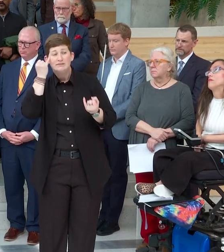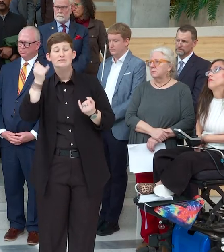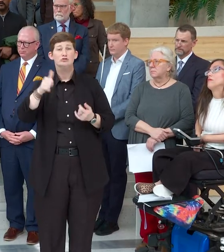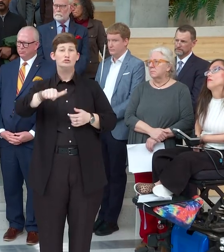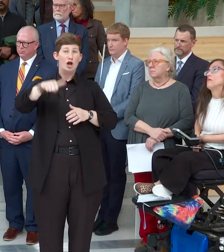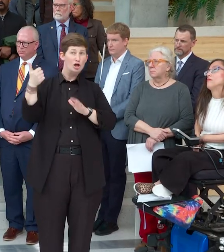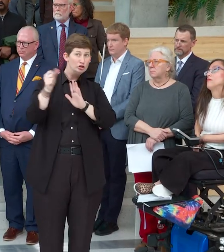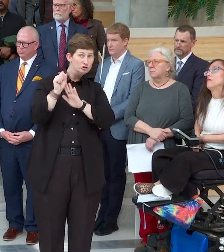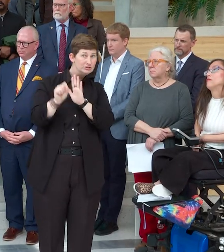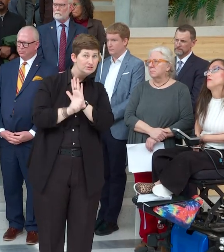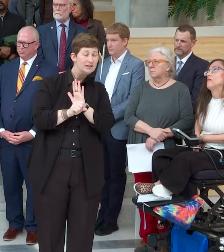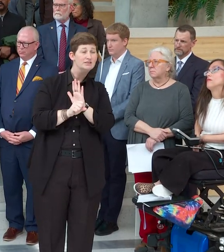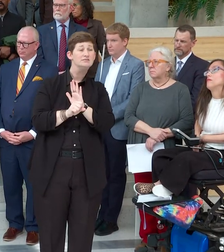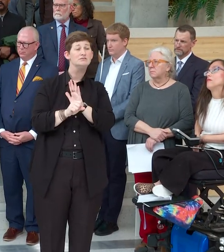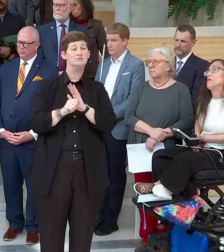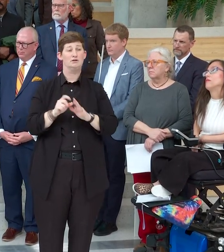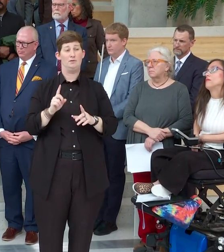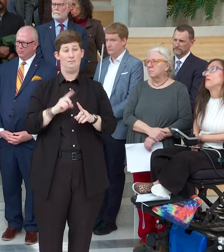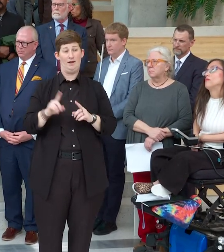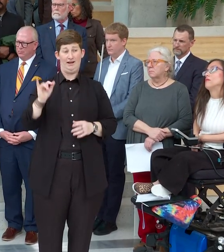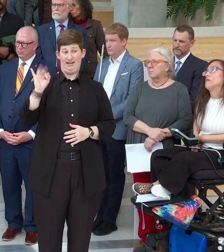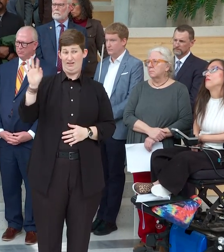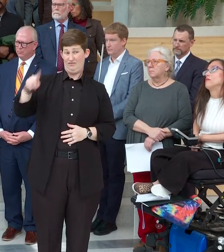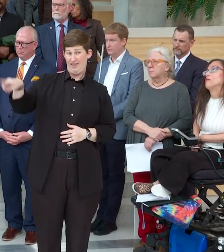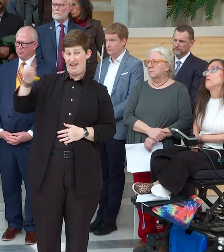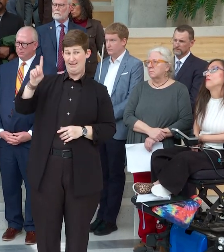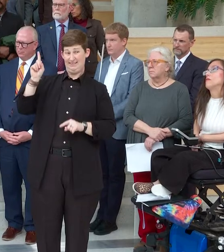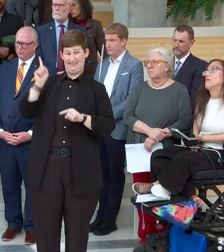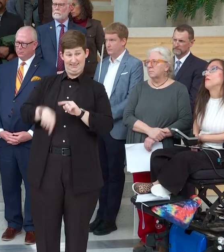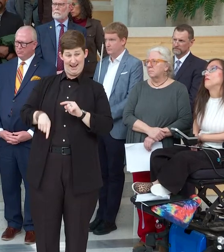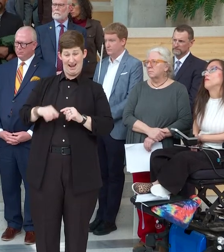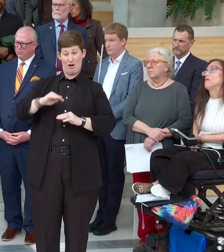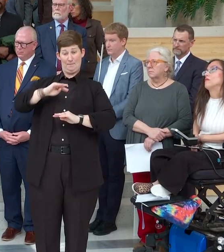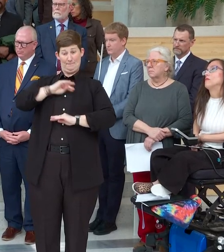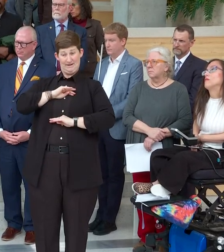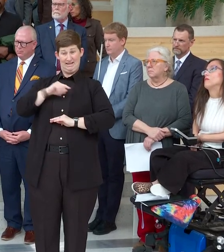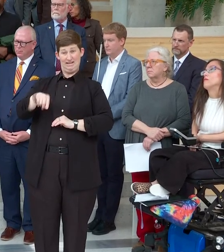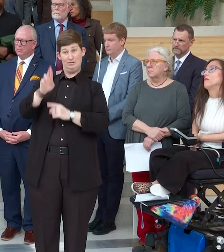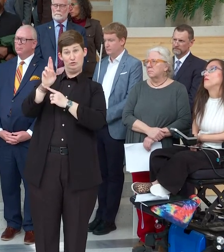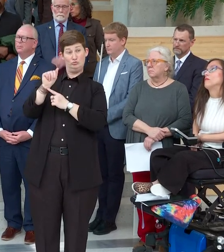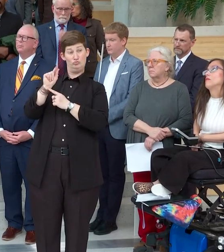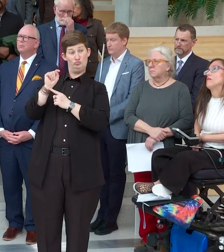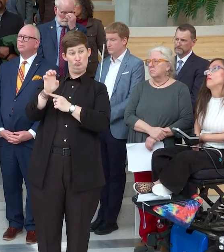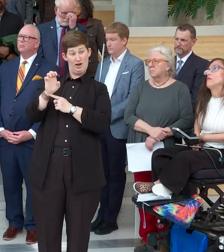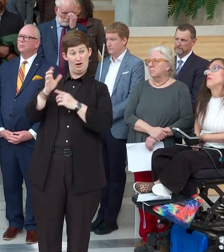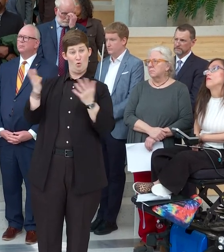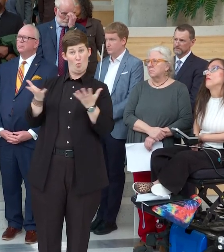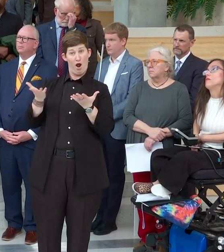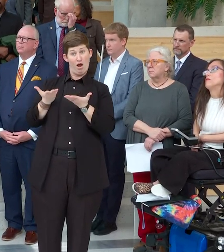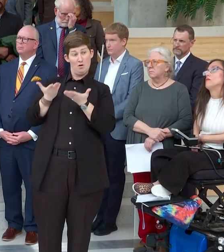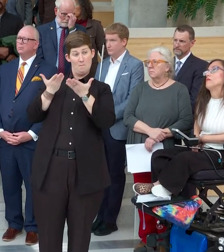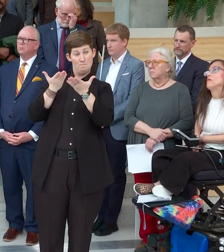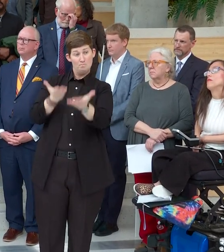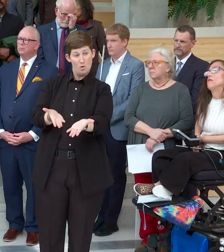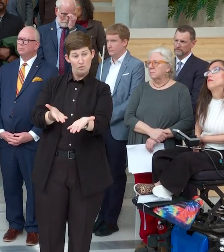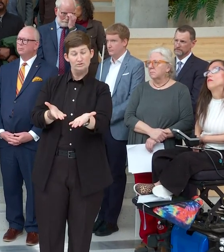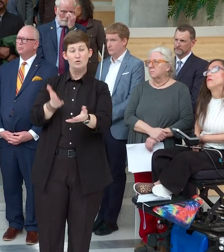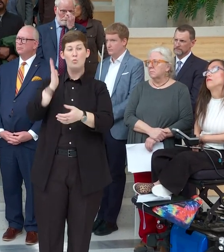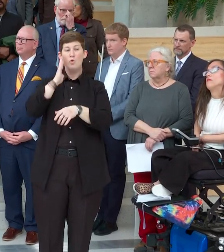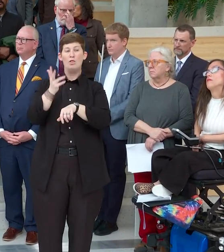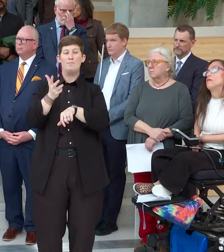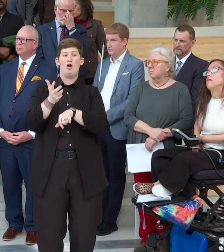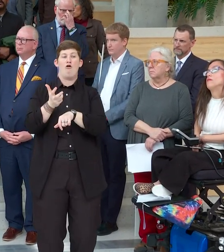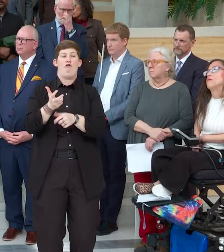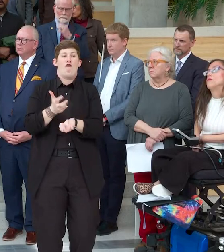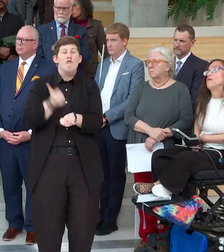the rate that the council has proposed in a large-scale manner, it's going to be even harder for these smaller